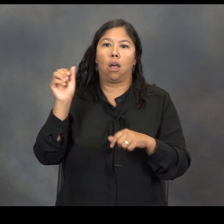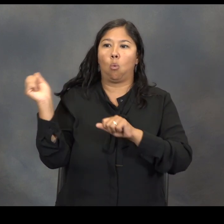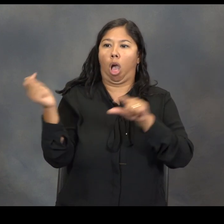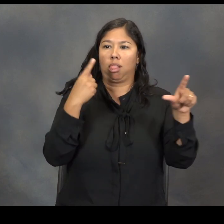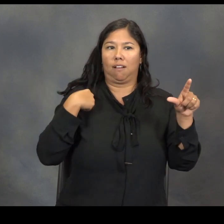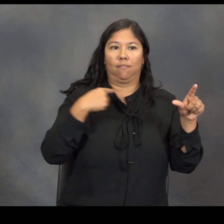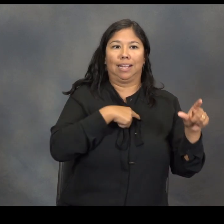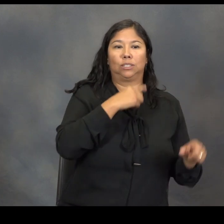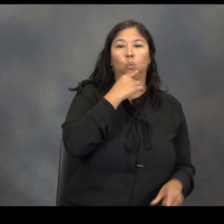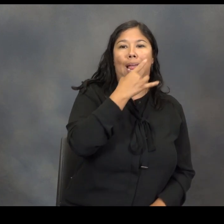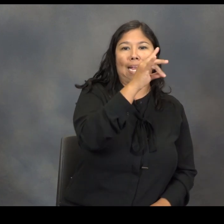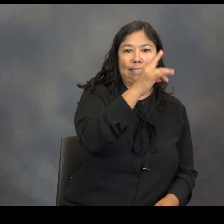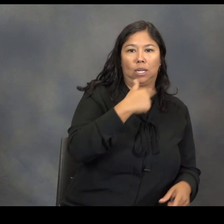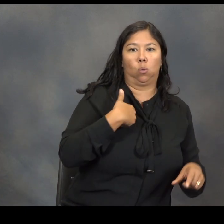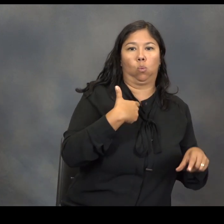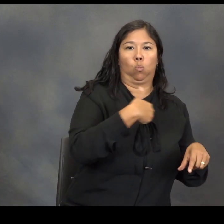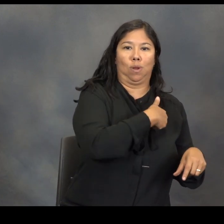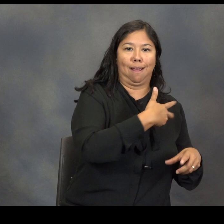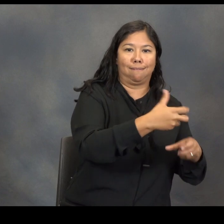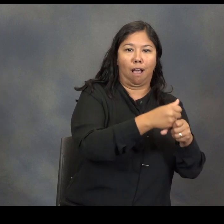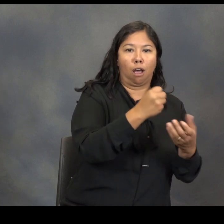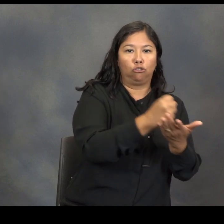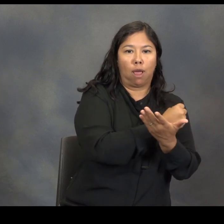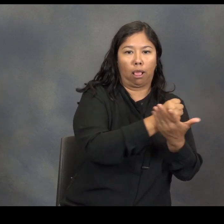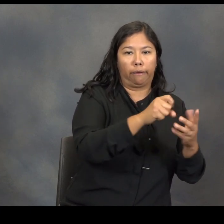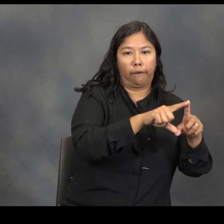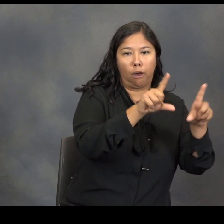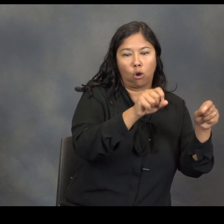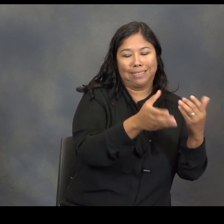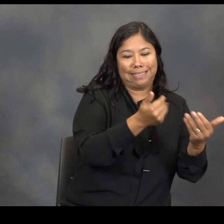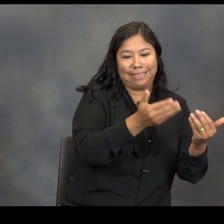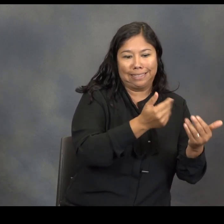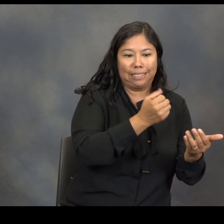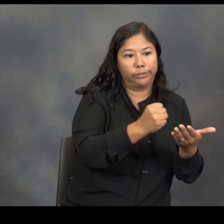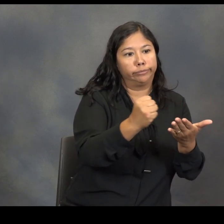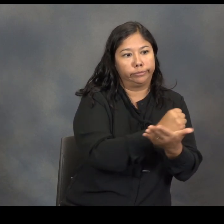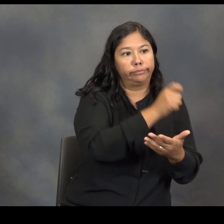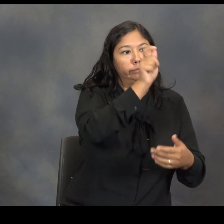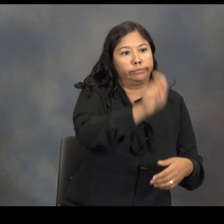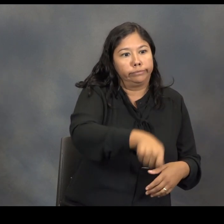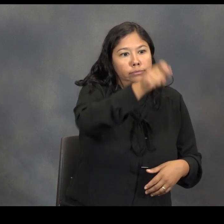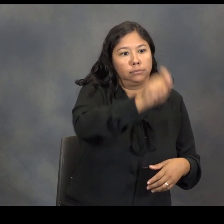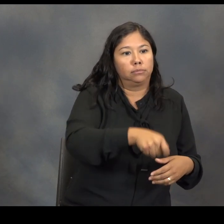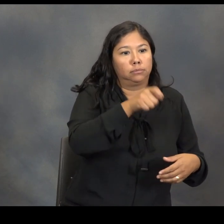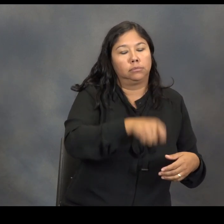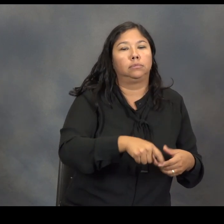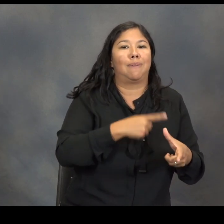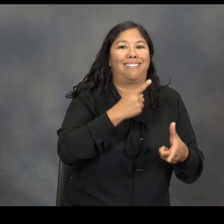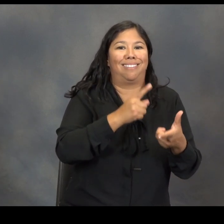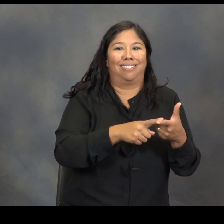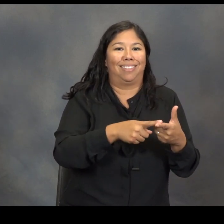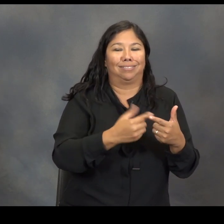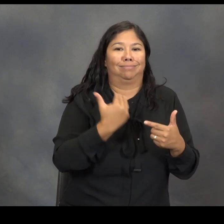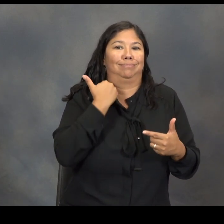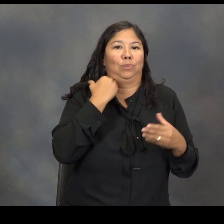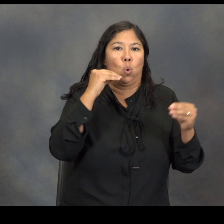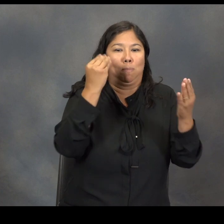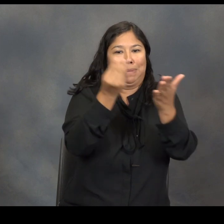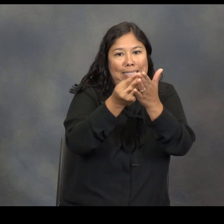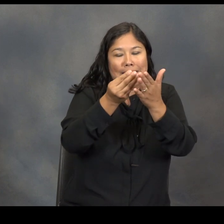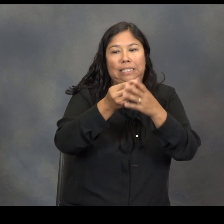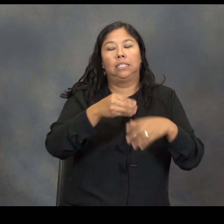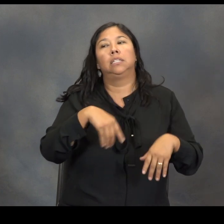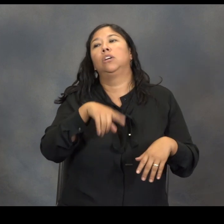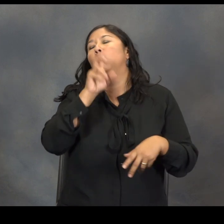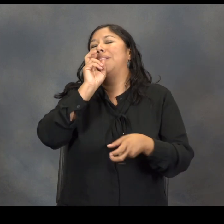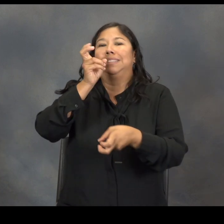We all got those credit cards. And it's really easy to make a lot of mistakes early in life when you don't have the sort of financial literacy or coaching